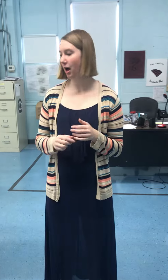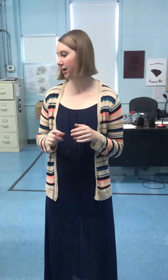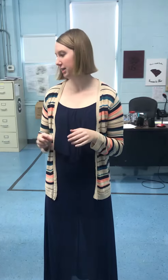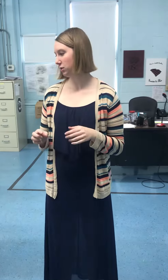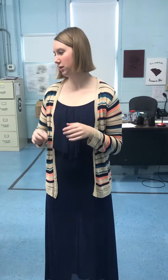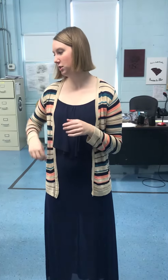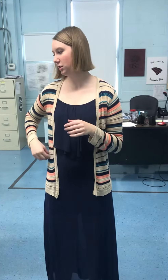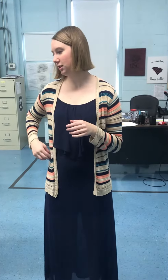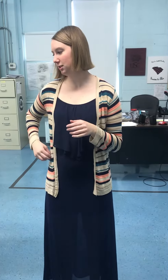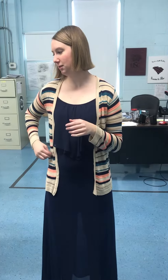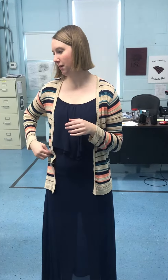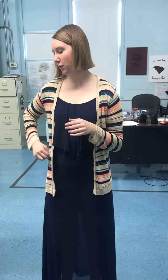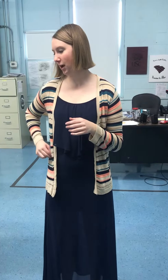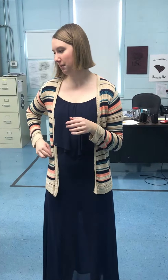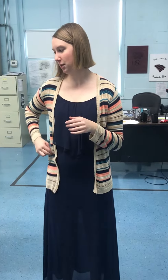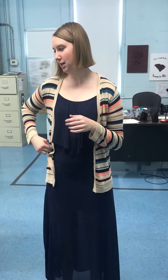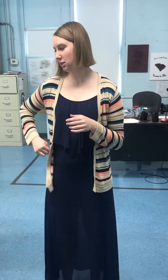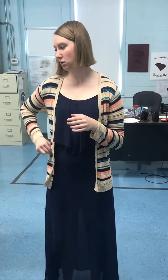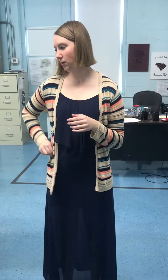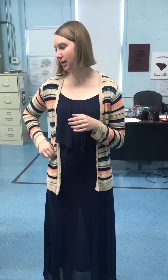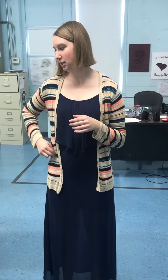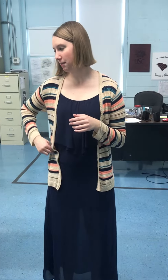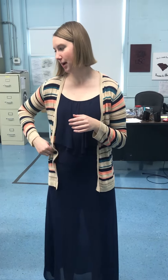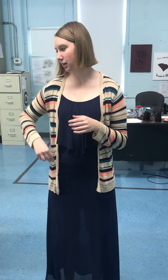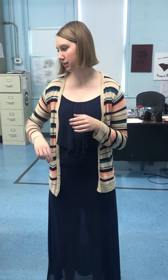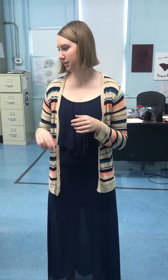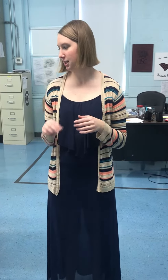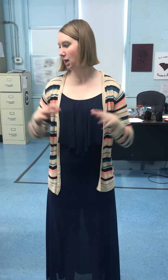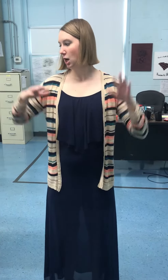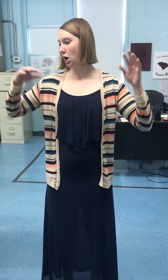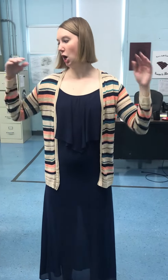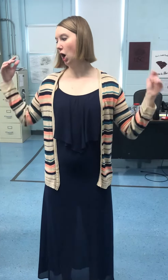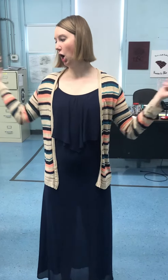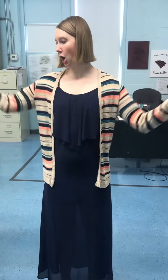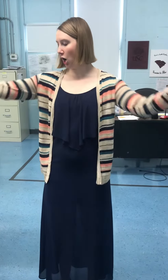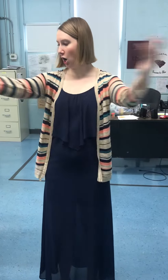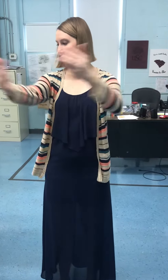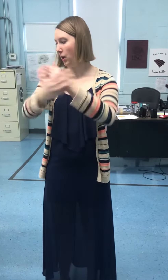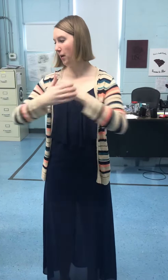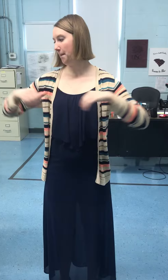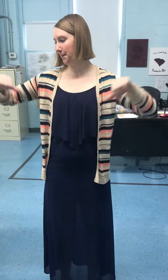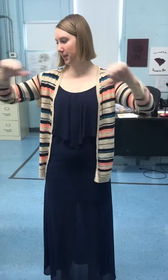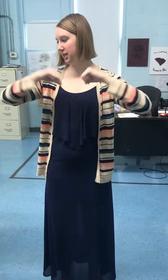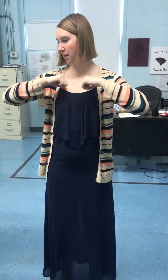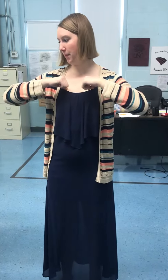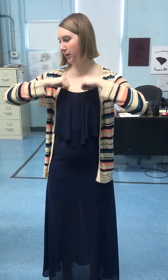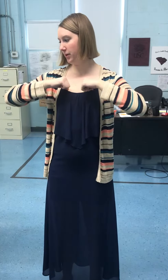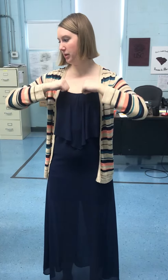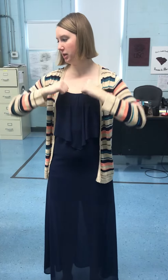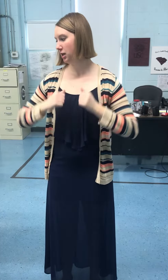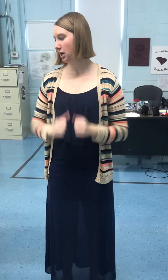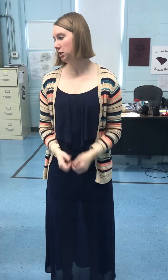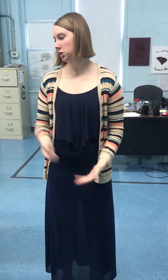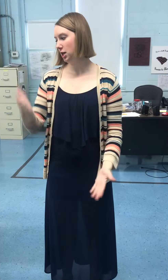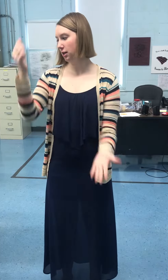All right, so here's your Greece vocabulary. Direct democracy. All people share